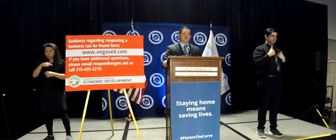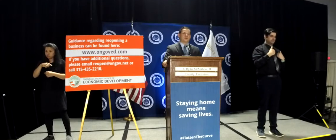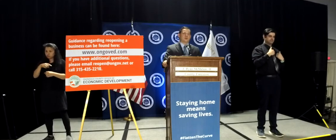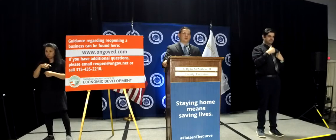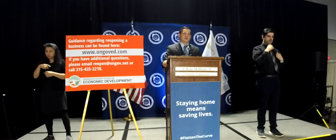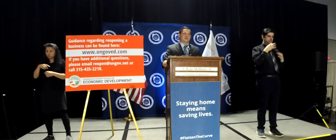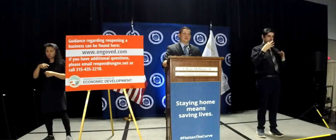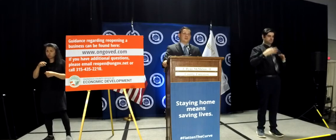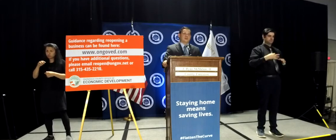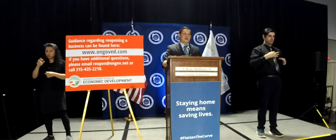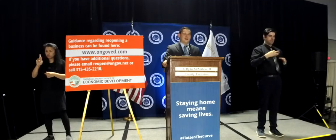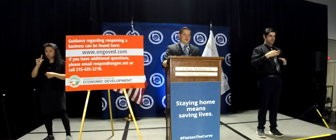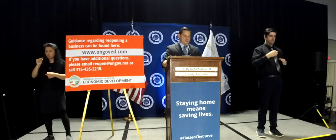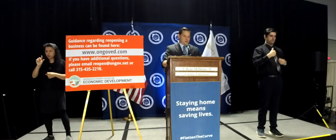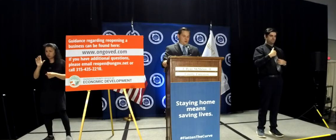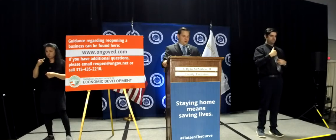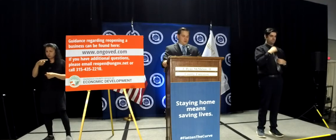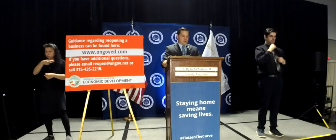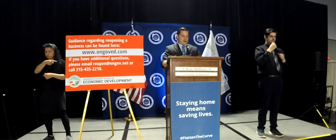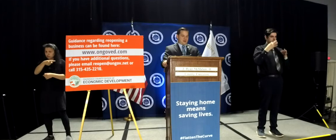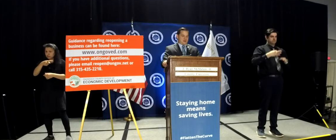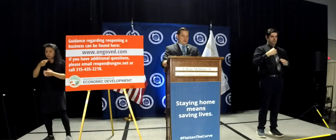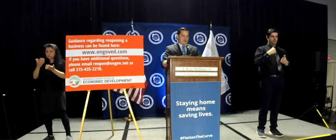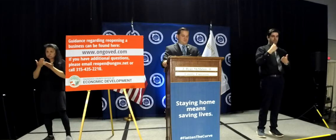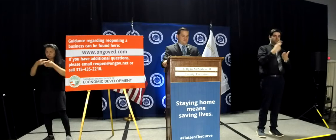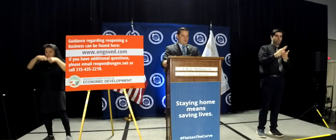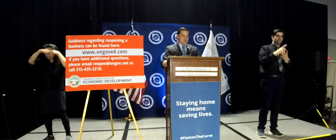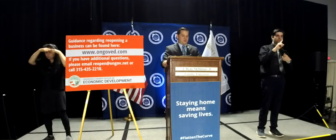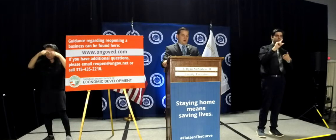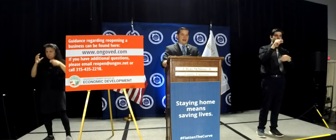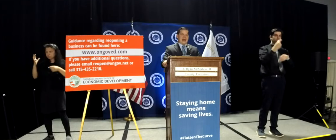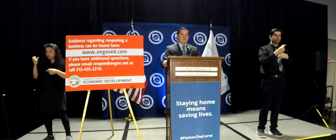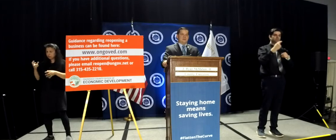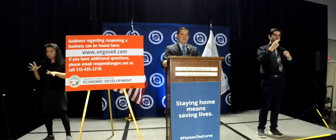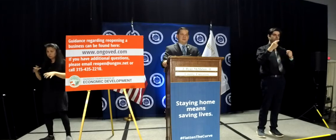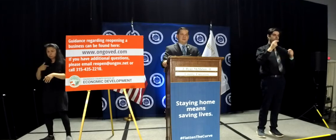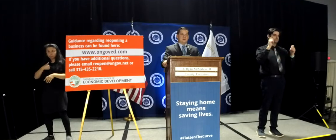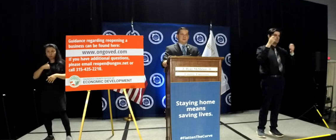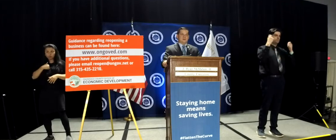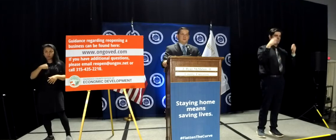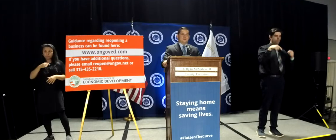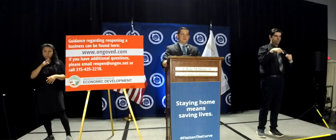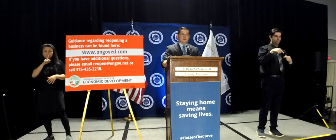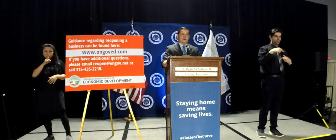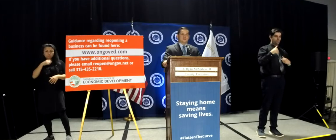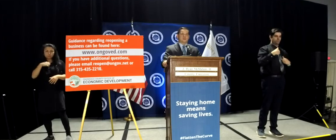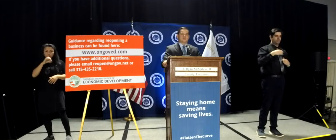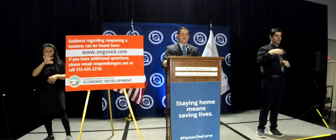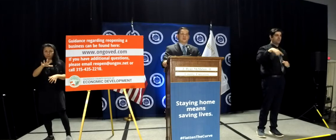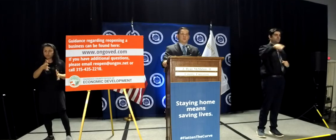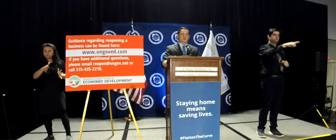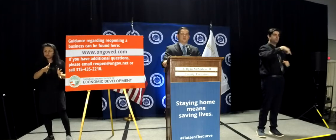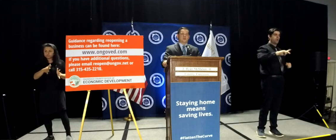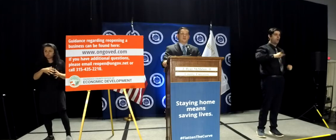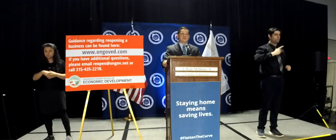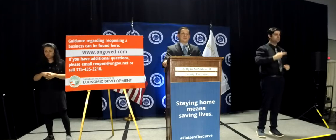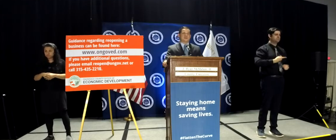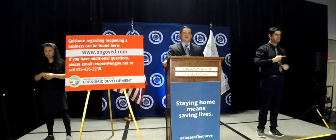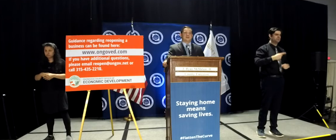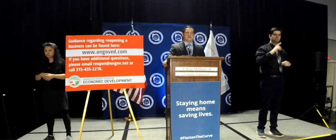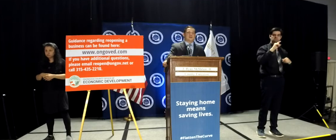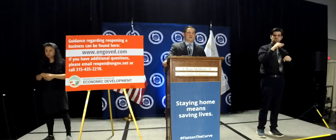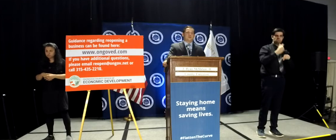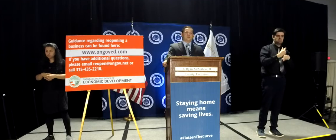approvals on what they look like. So if you are unhappy with the graduation ceremony